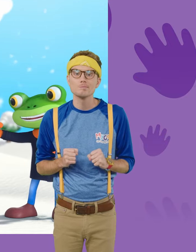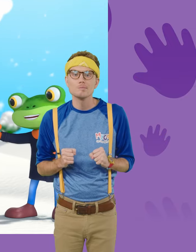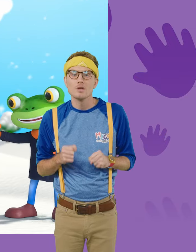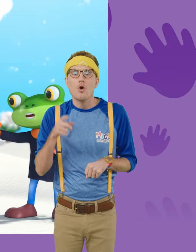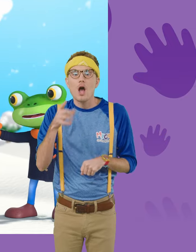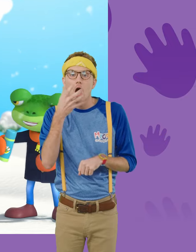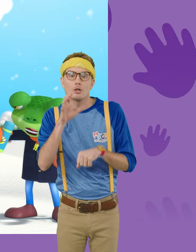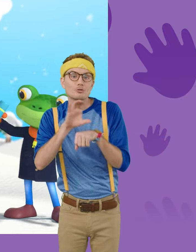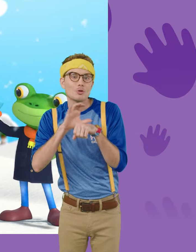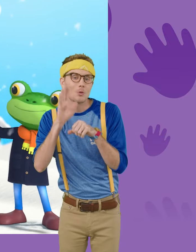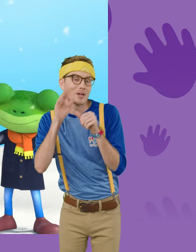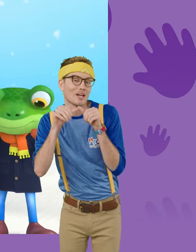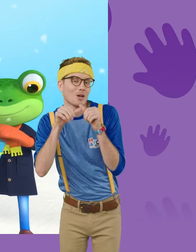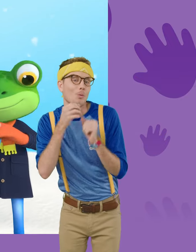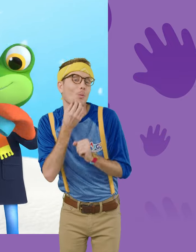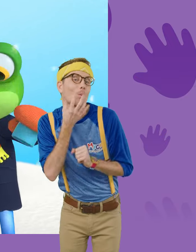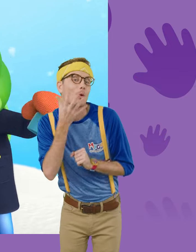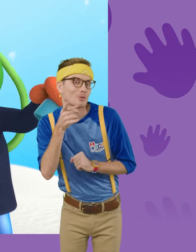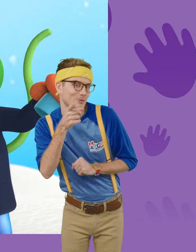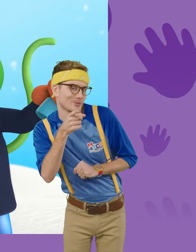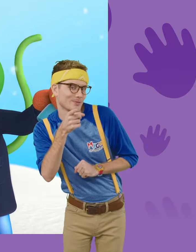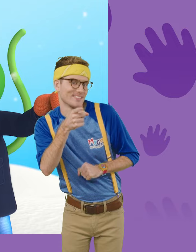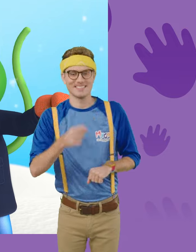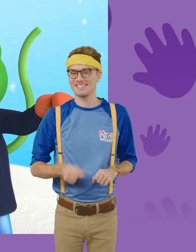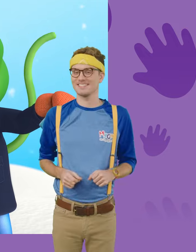This hot chocolate will warm you up.